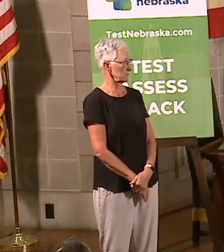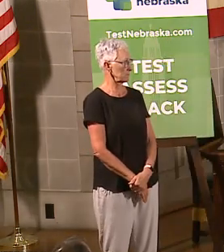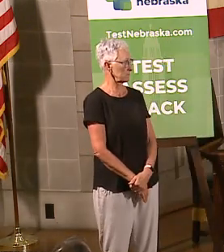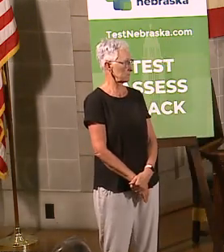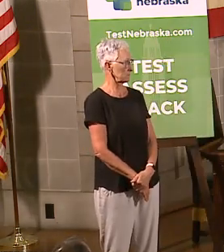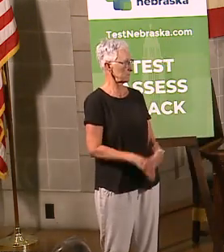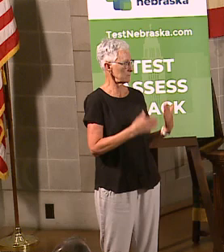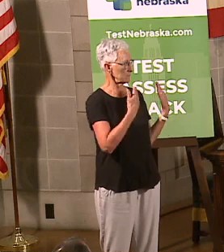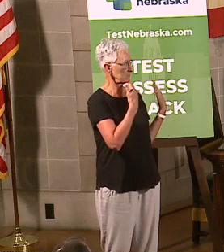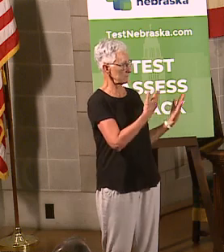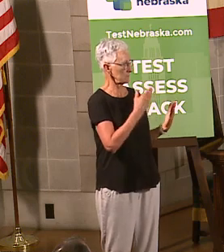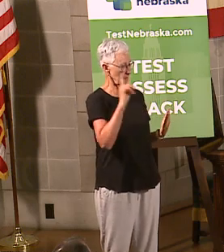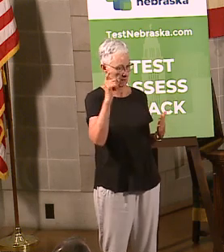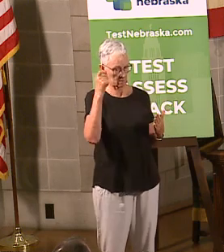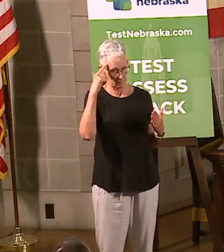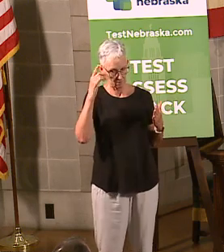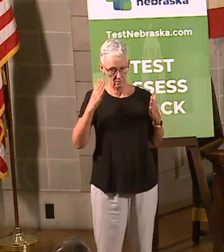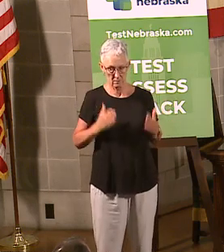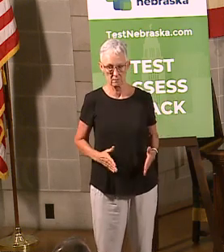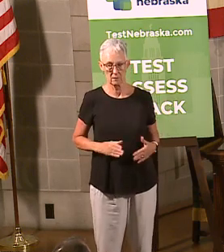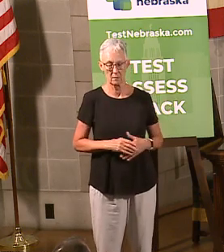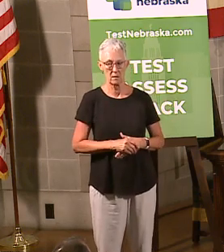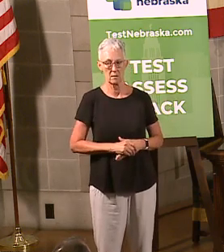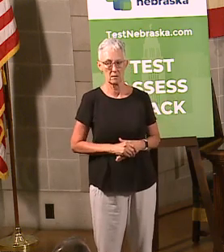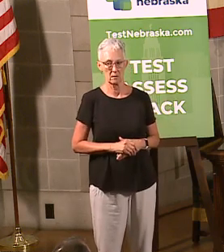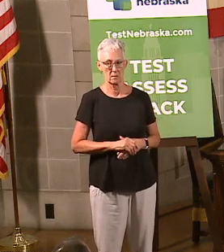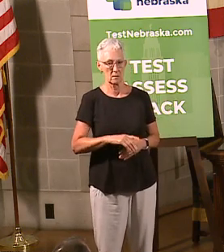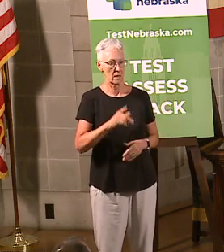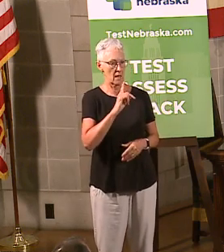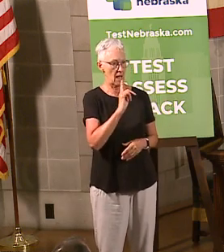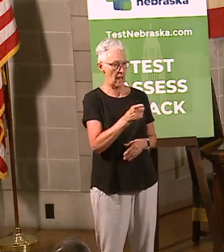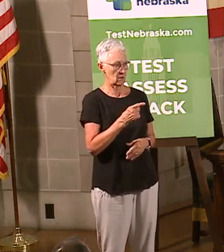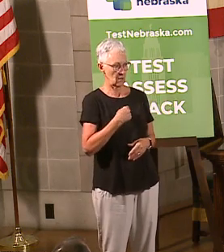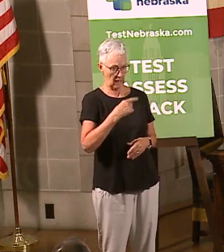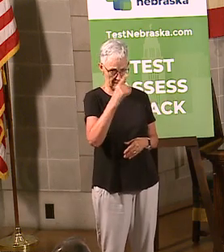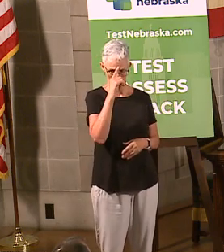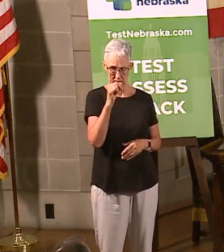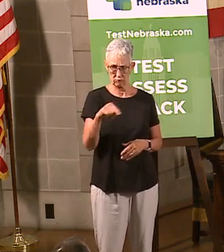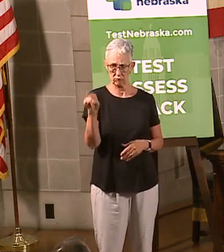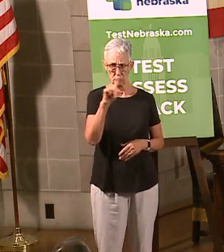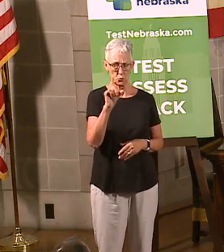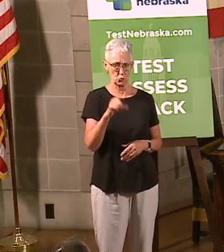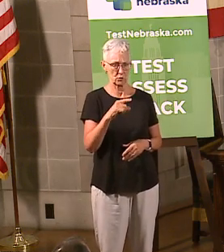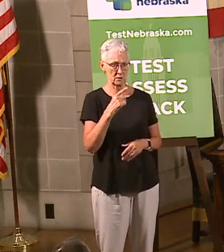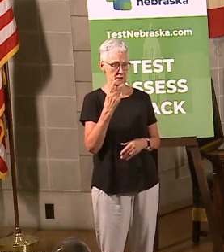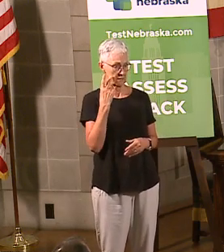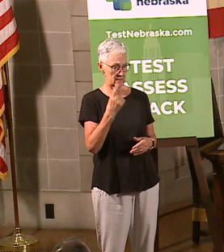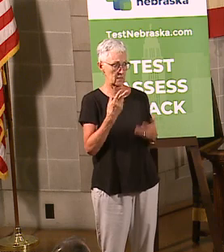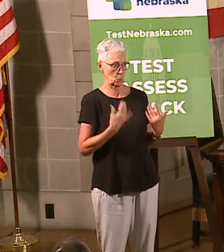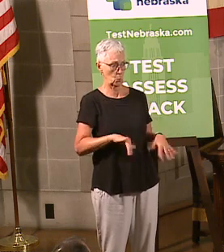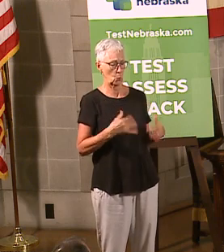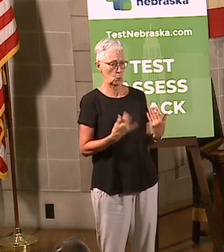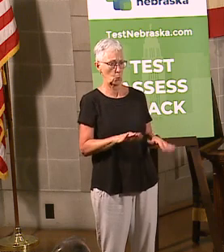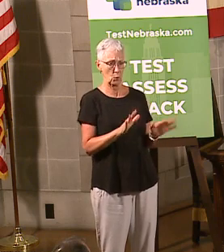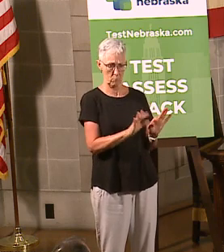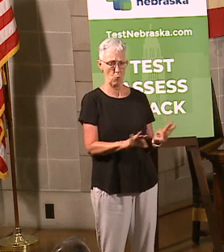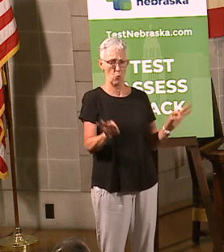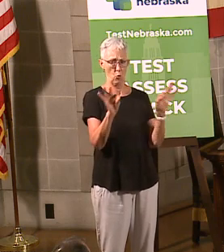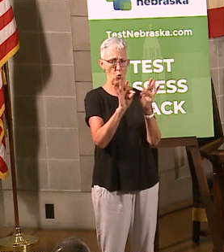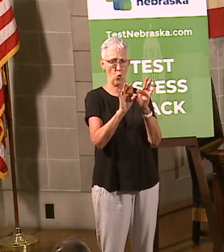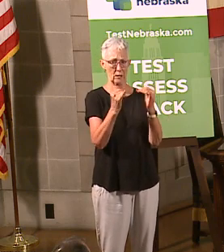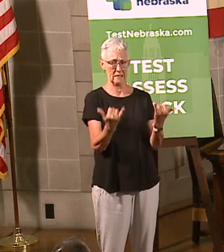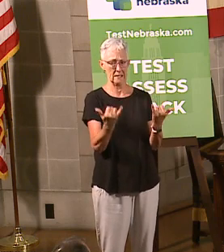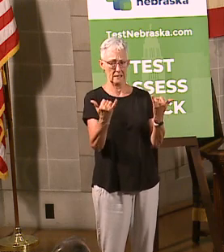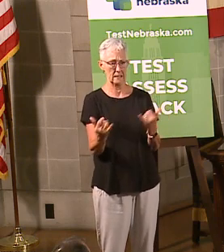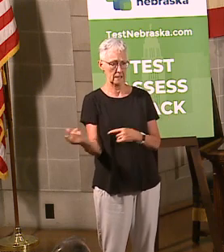So thanks, Governor, and yeah, actually, I think folks should see this as a pretty substantial day. I think we've said several times, we